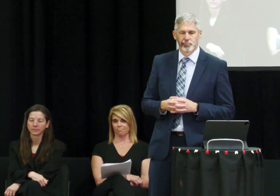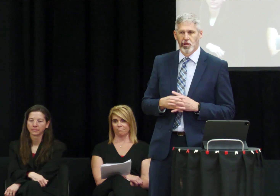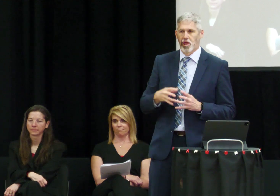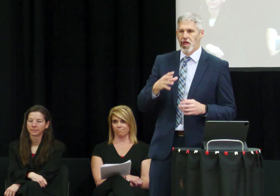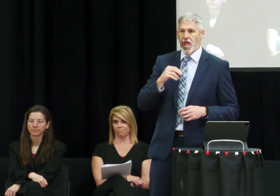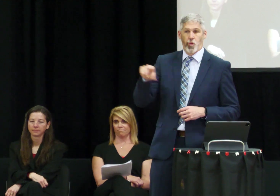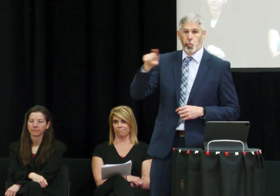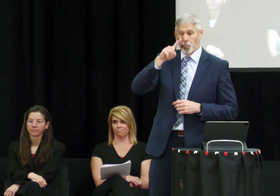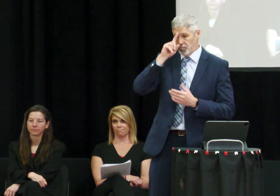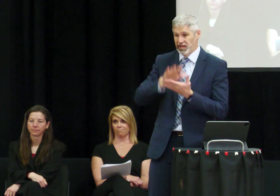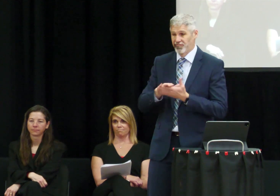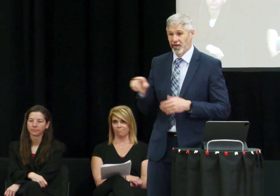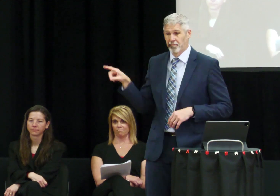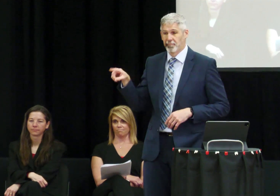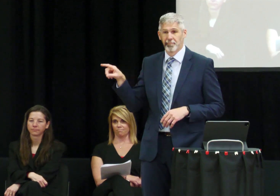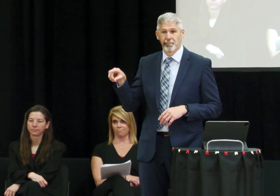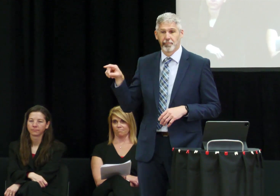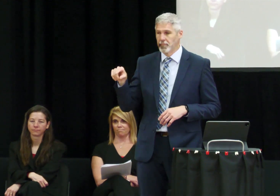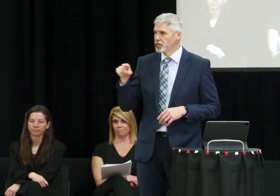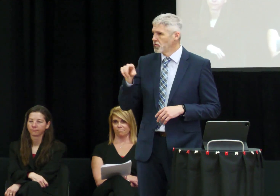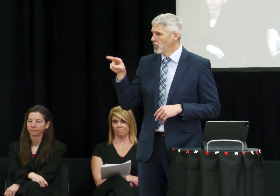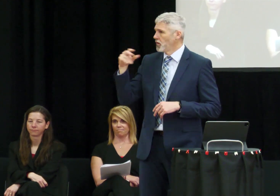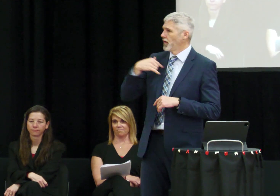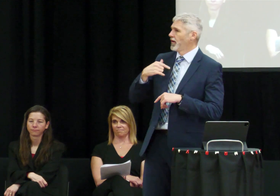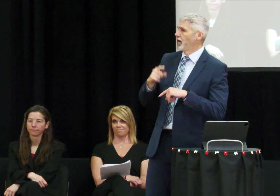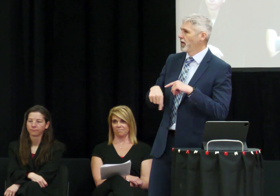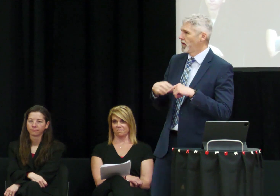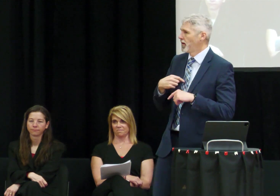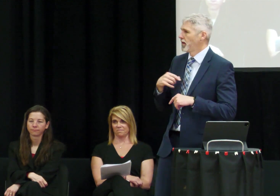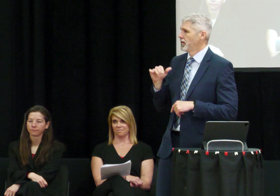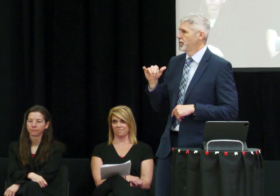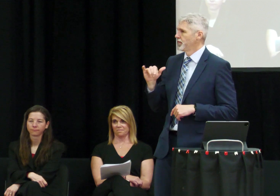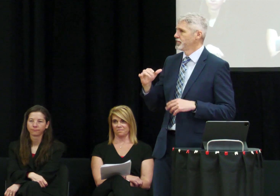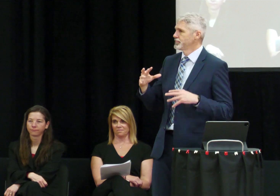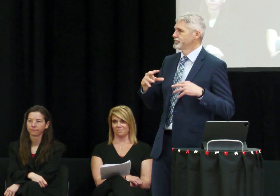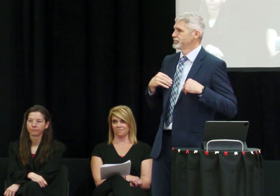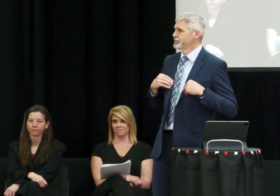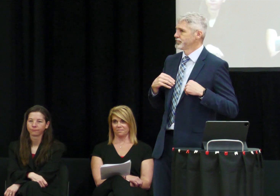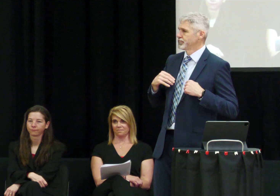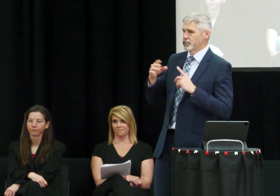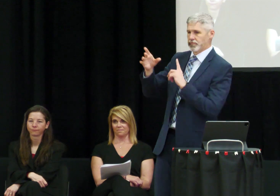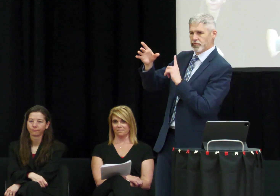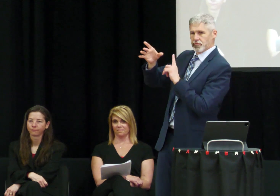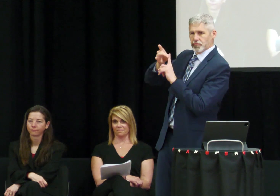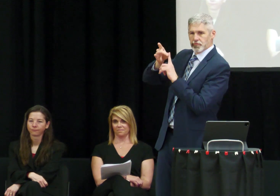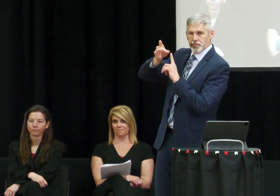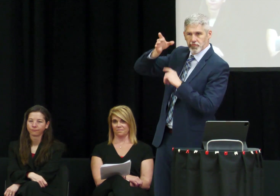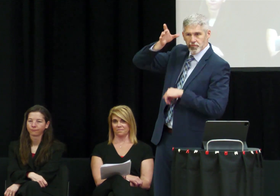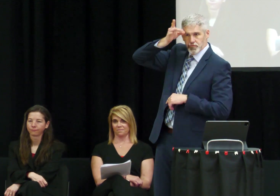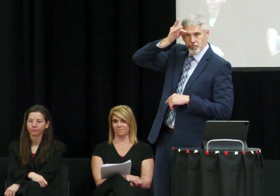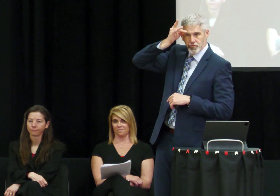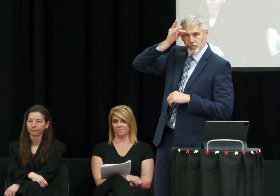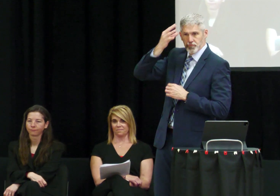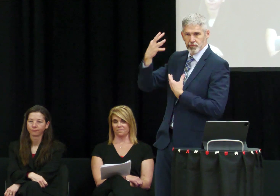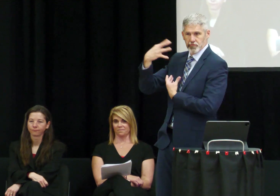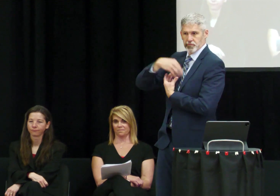something. And you believed them. Oh, they said I can't do that. I guess I